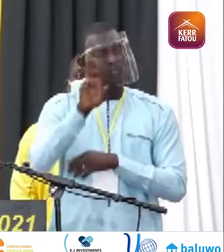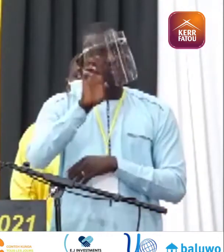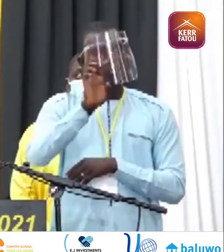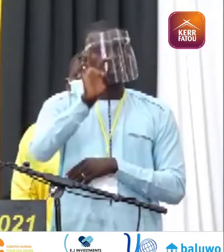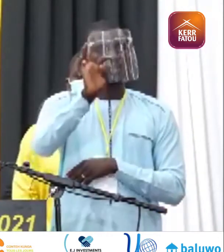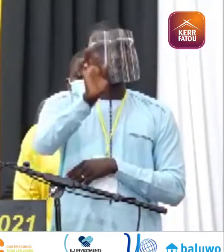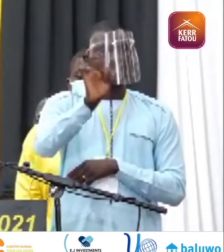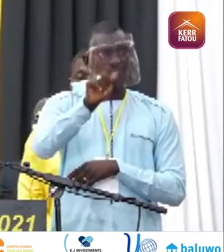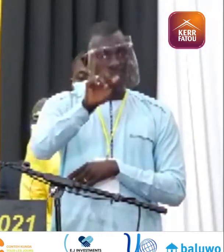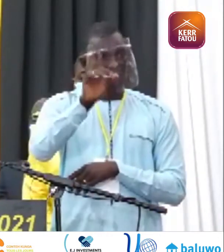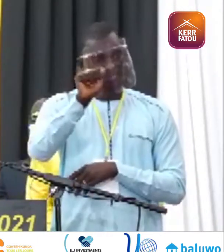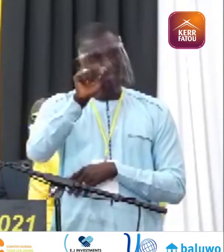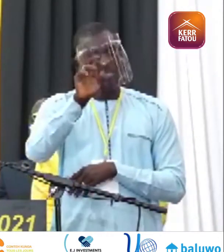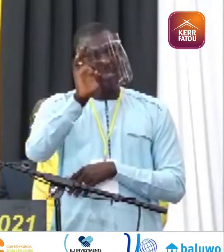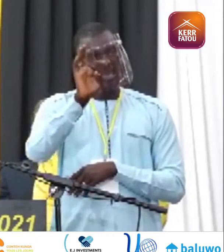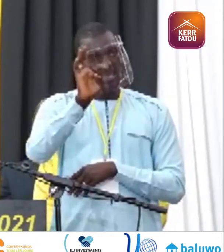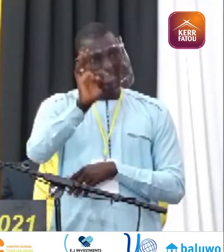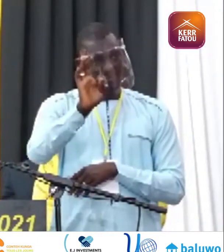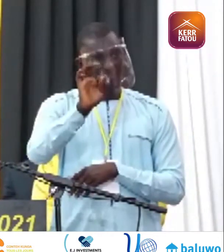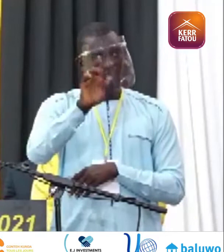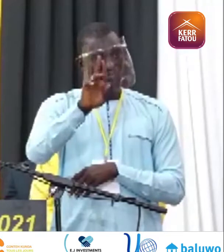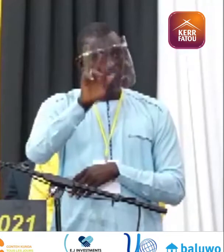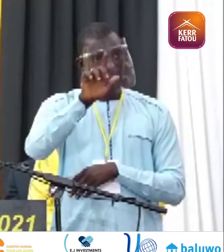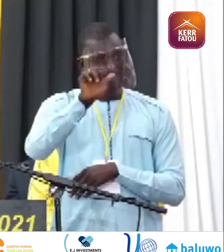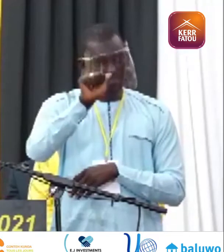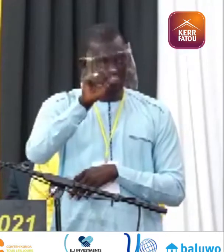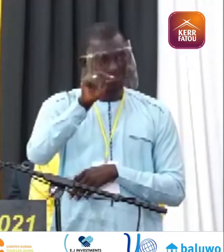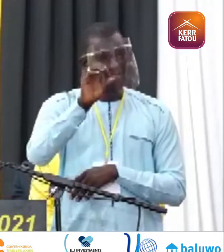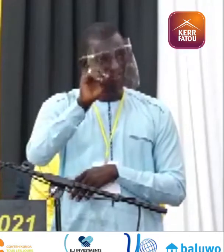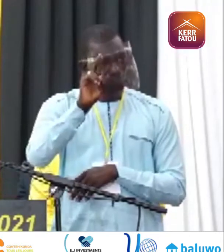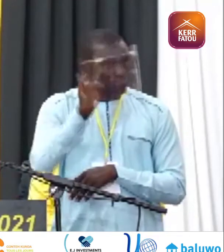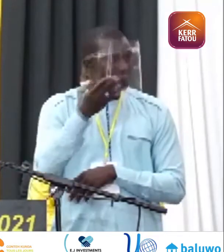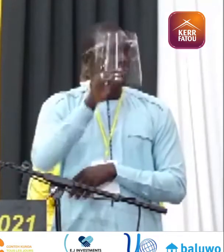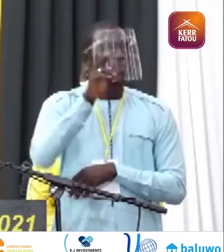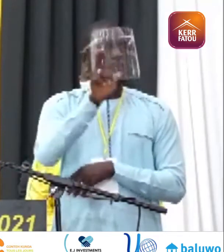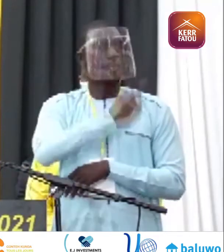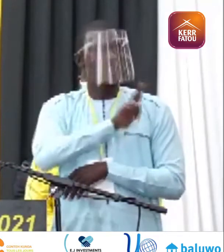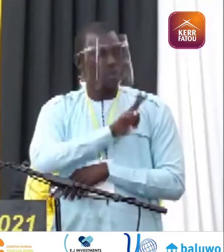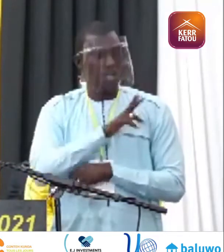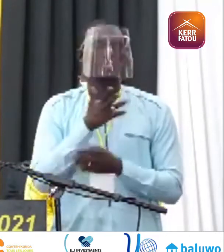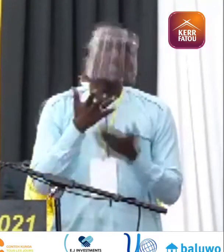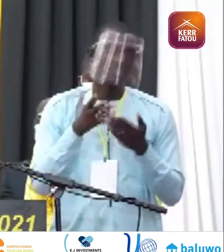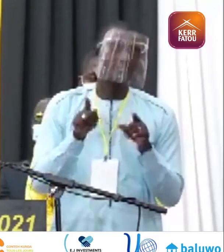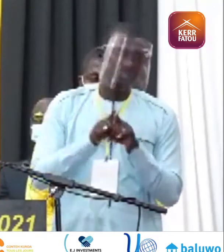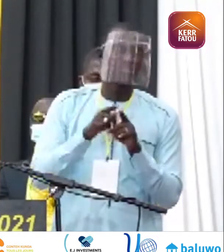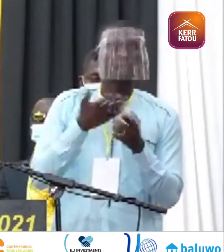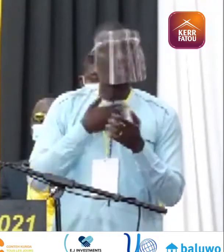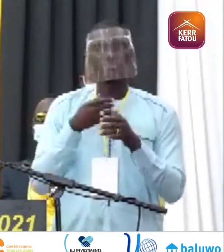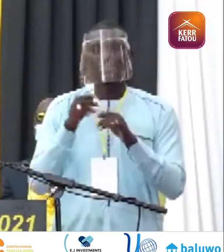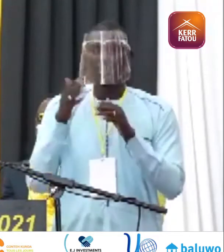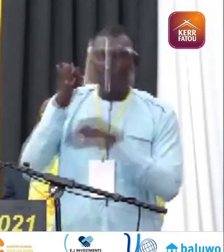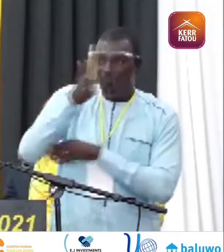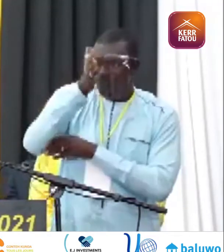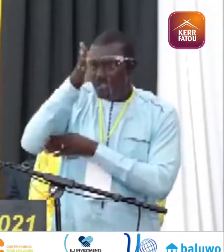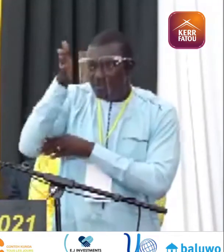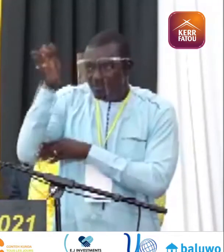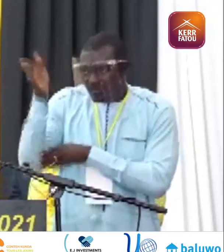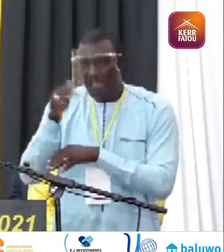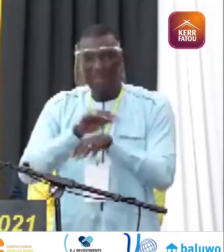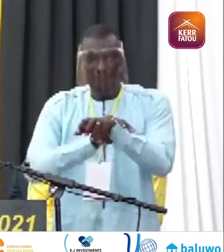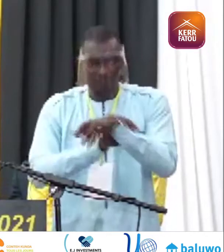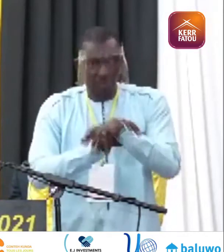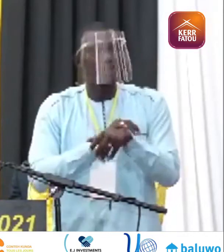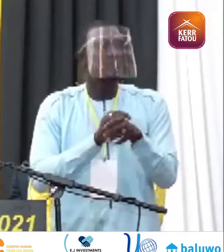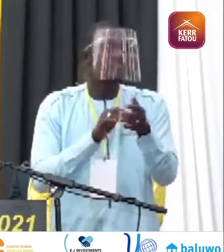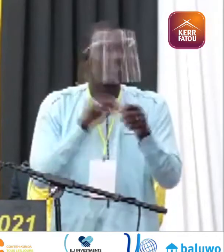Dabankunda and they had very good harvest. Program home 11 bags. And similar farming was done in Nyamina